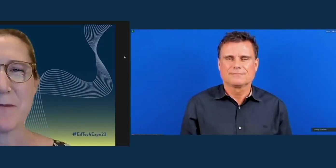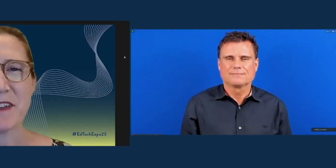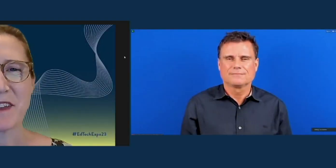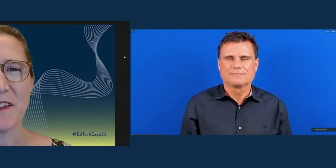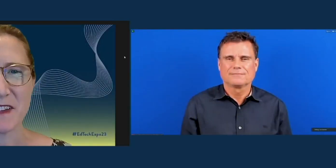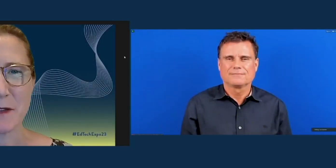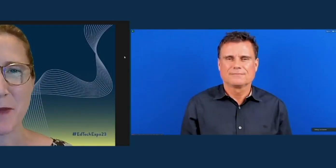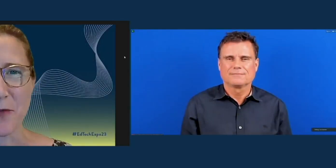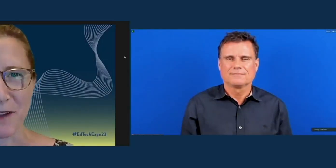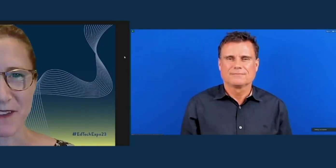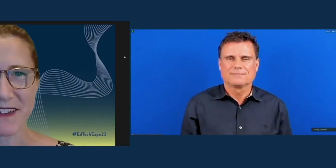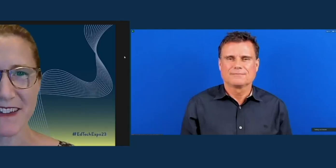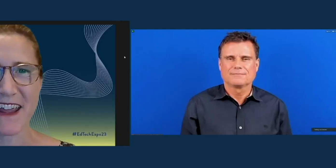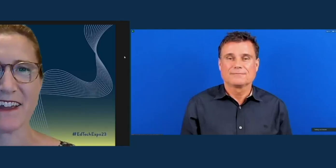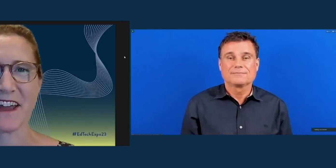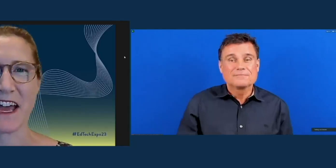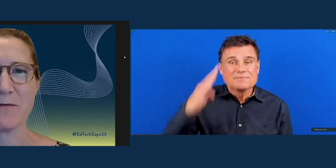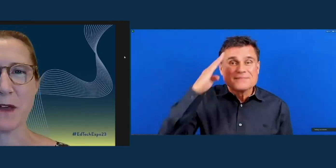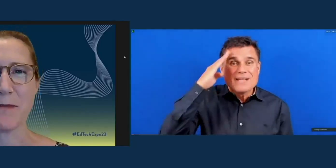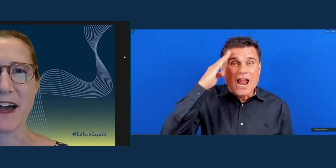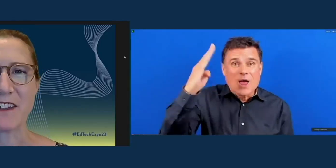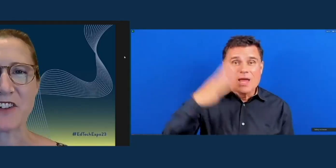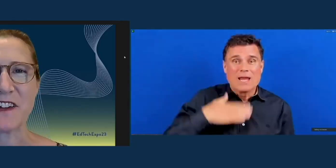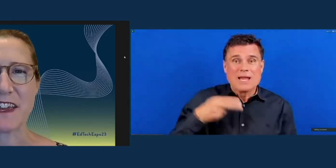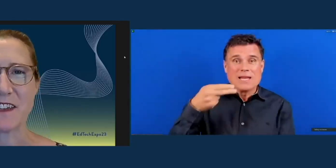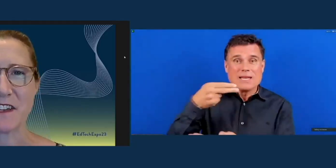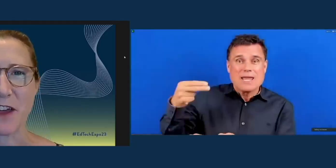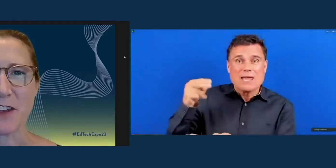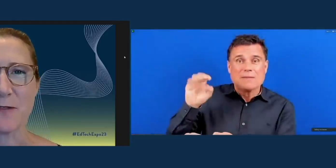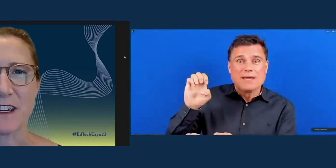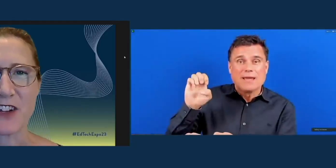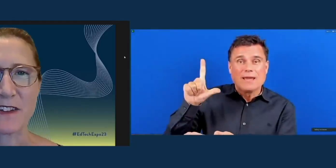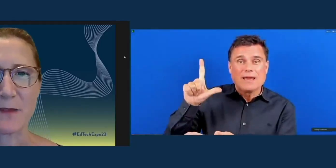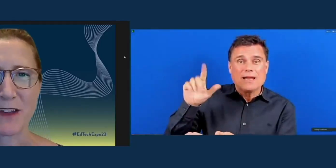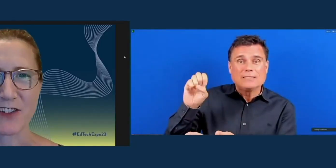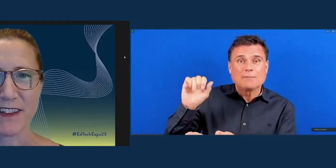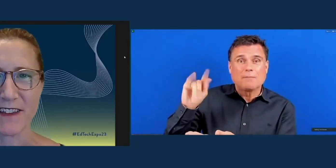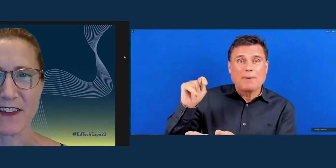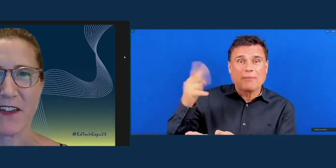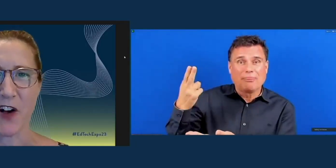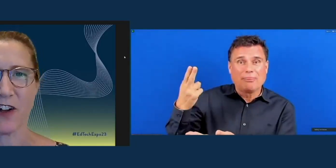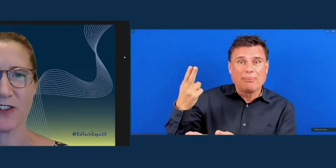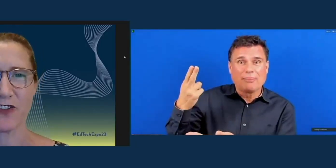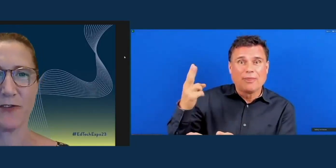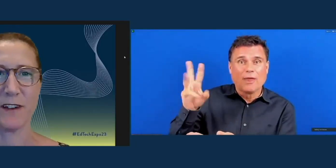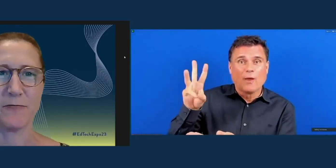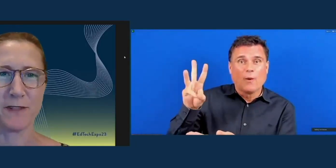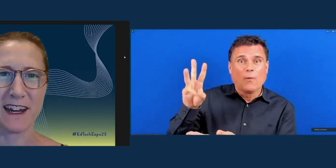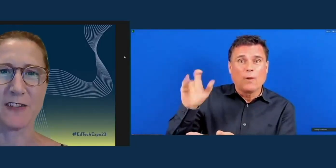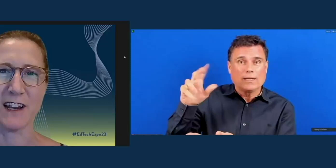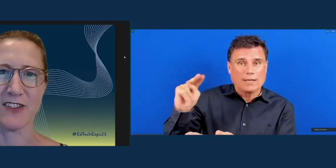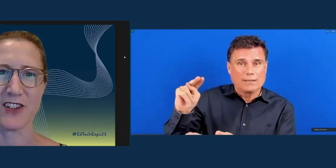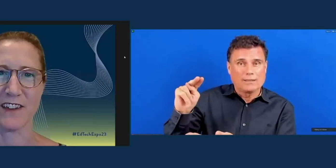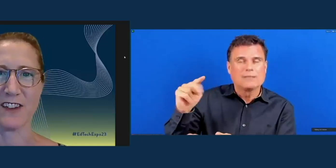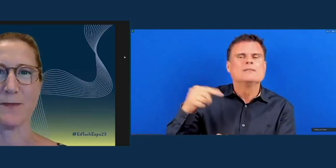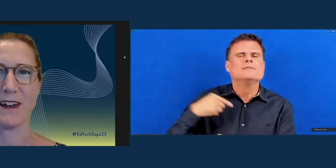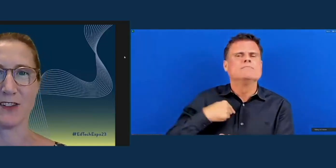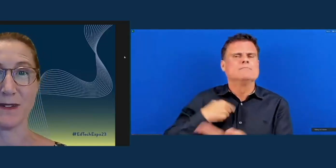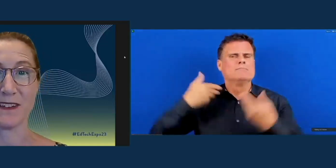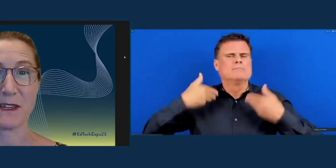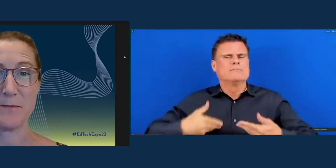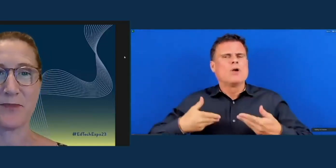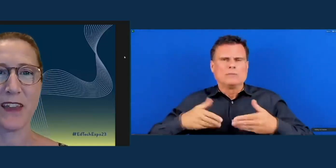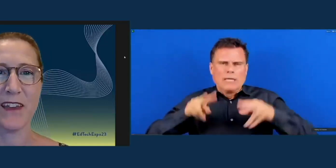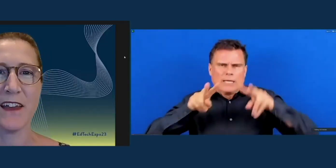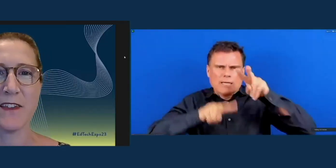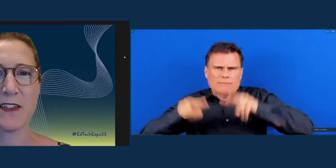Hello, my name is Elizabeth Wilson, and I'm the Monitoring and Evaluation Specialist on the All Children Reading Grand Challenge